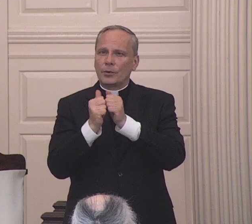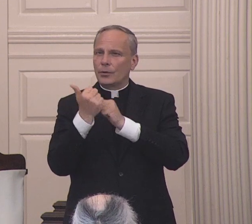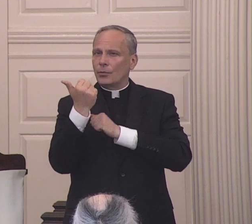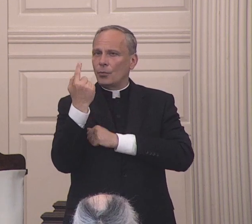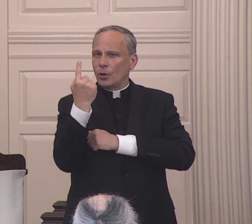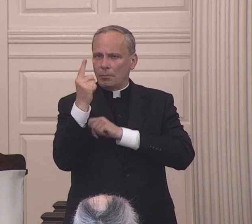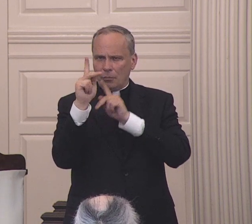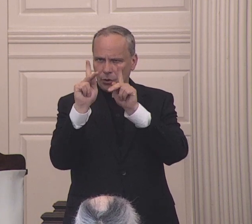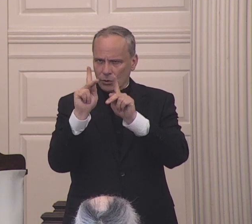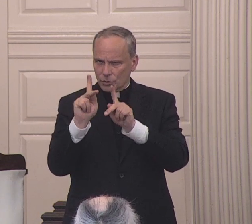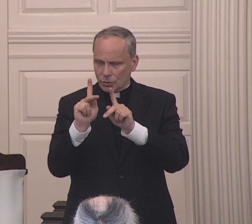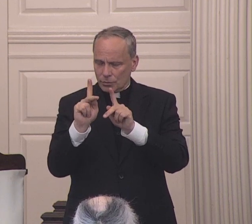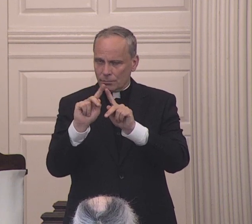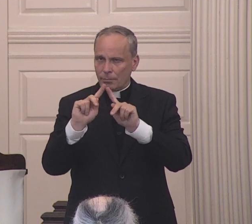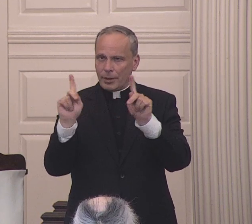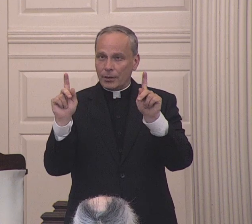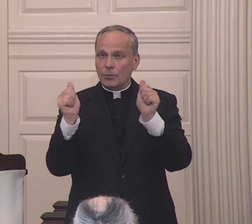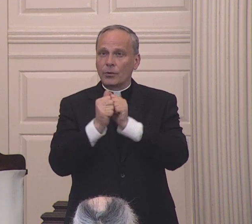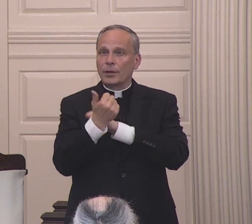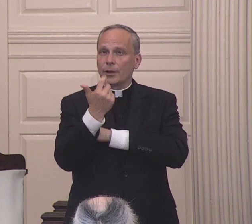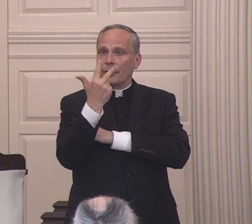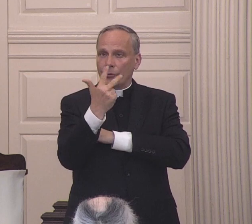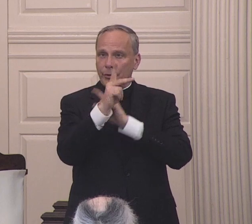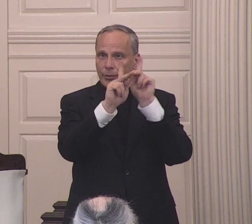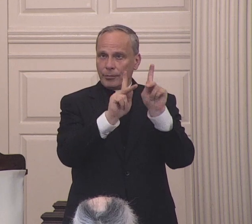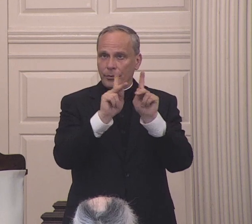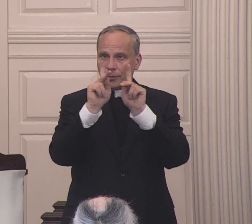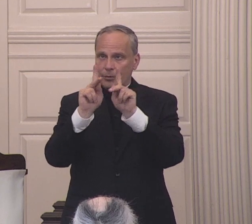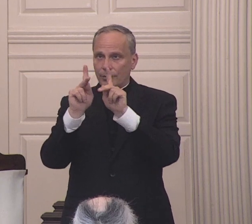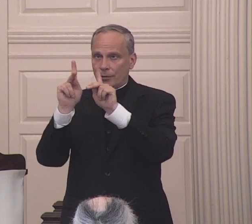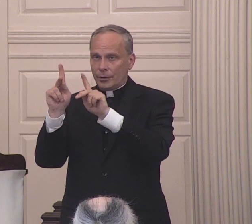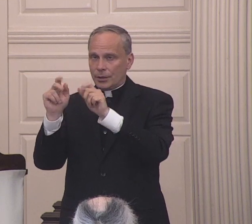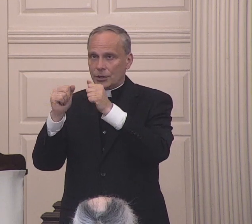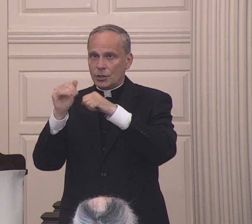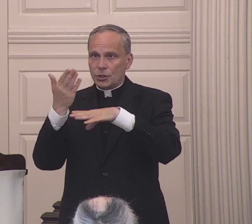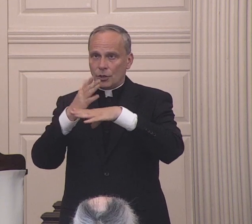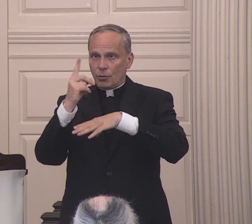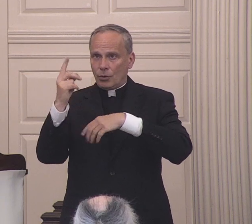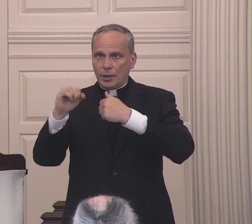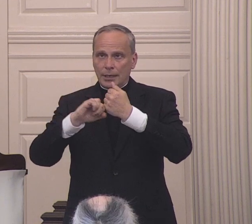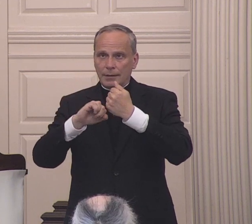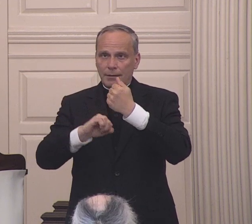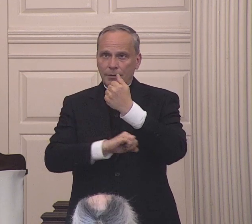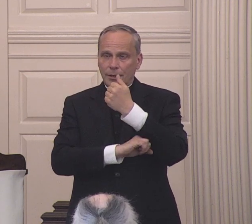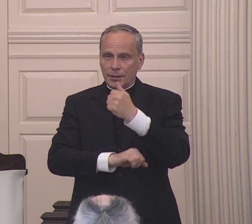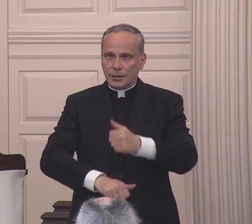person, but in a trinity of one substance.